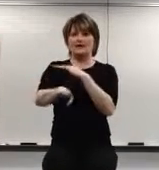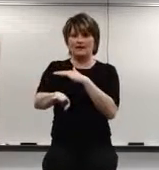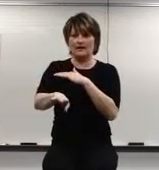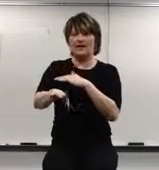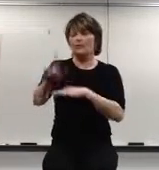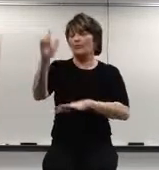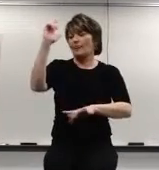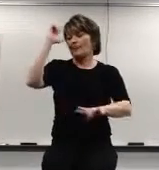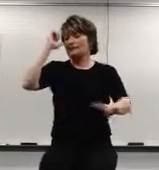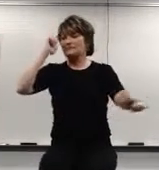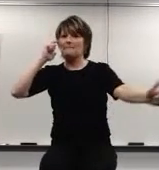here